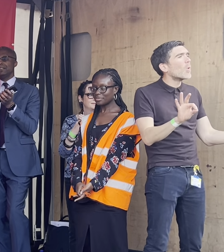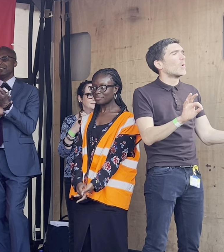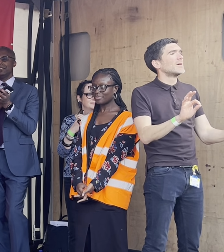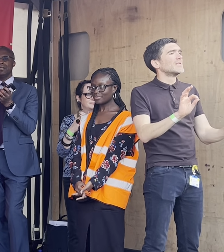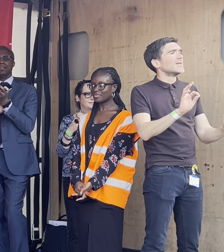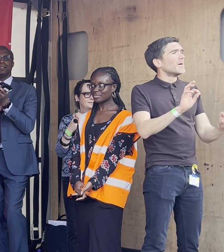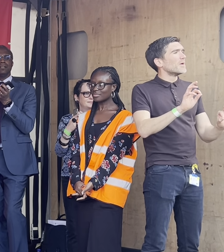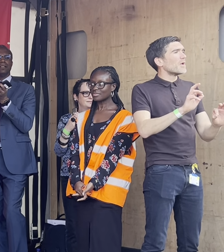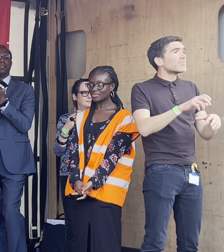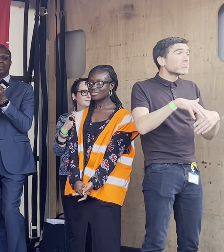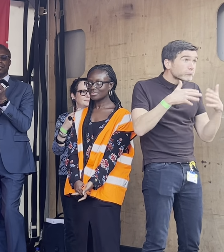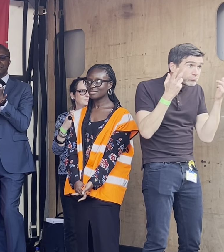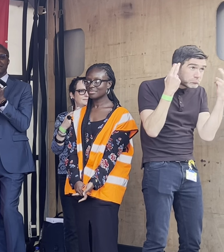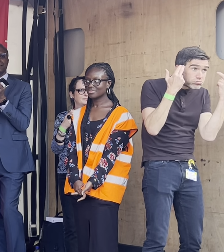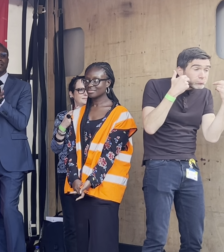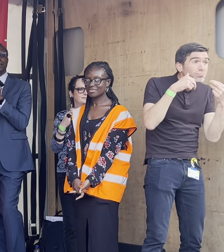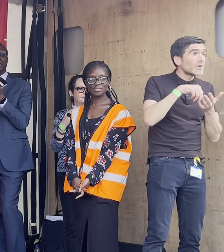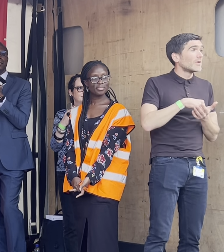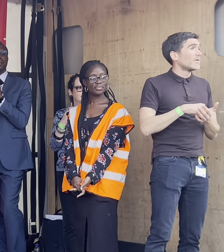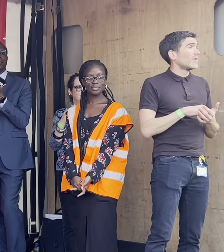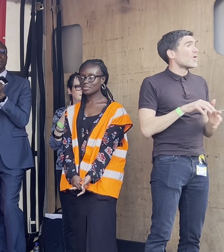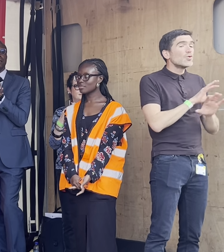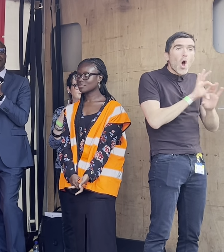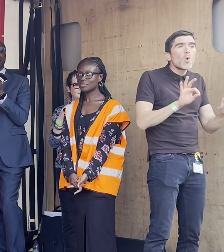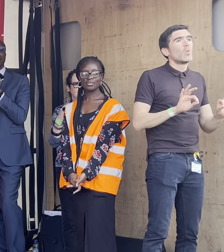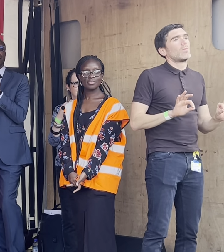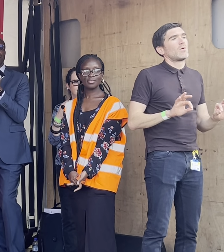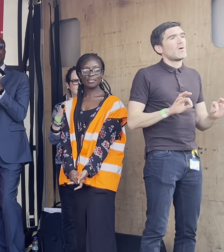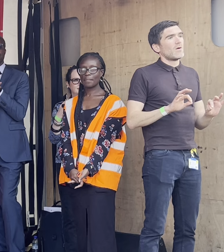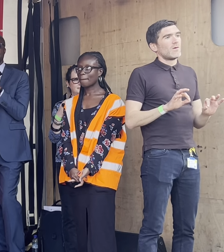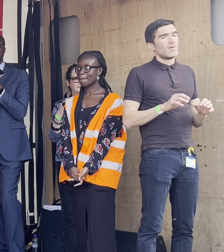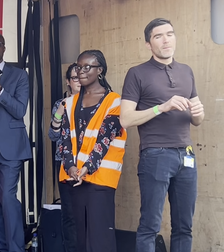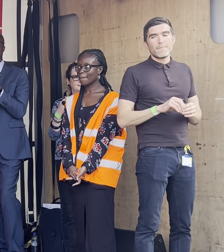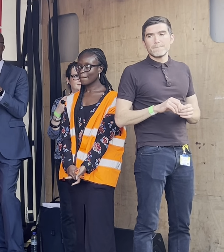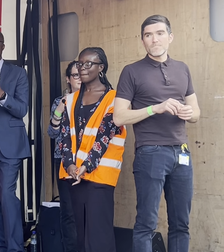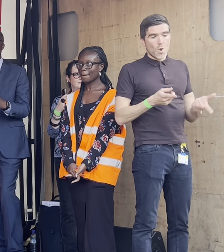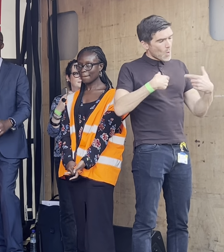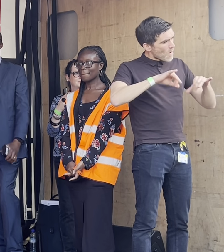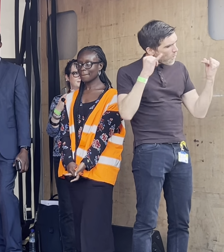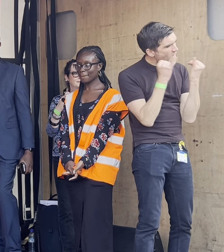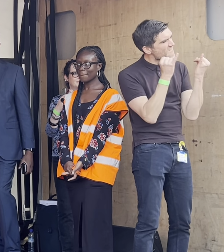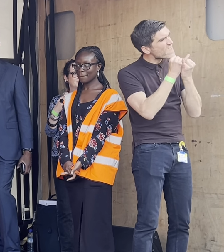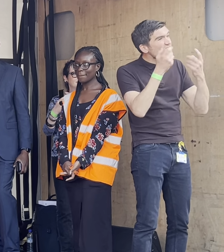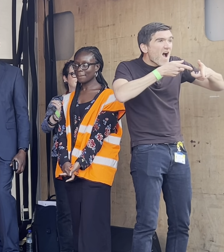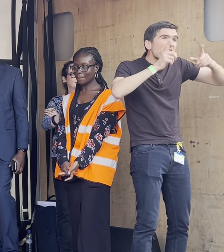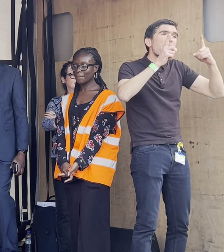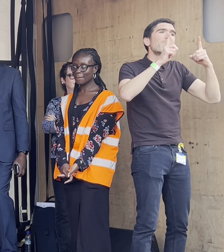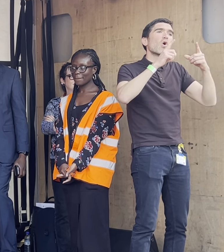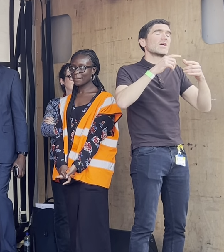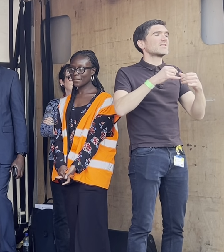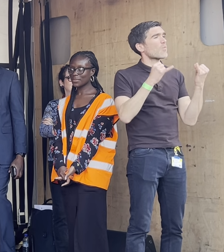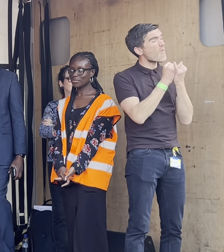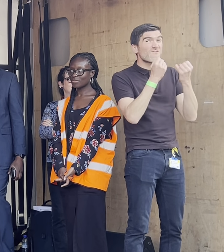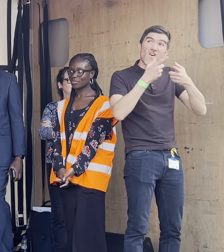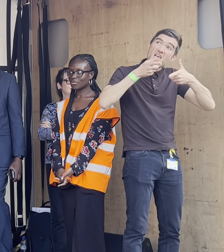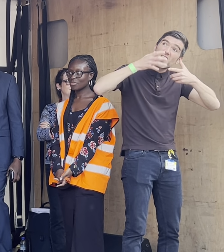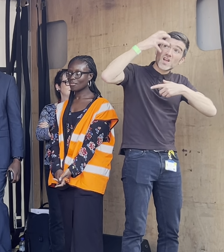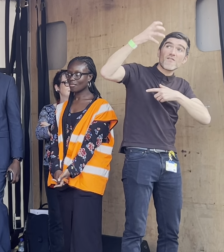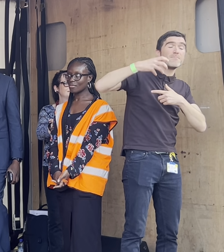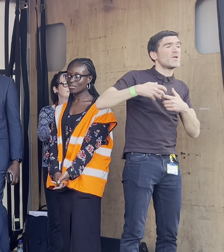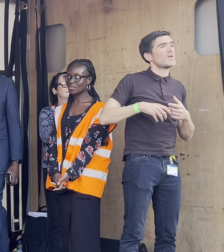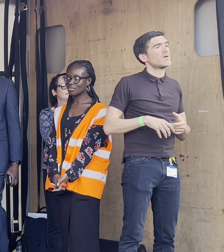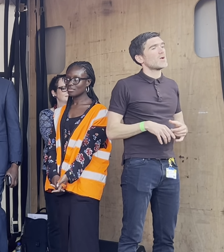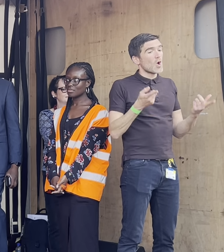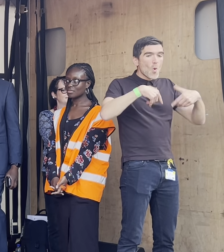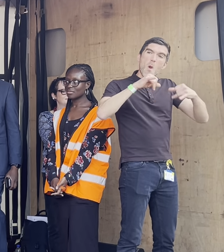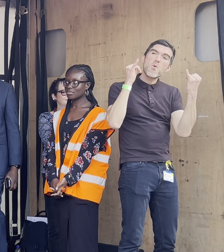the knee to anyone that gets in our members' way. We will fight the employers, we will fight the government, we will